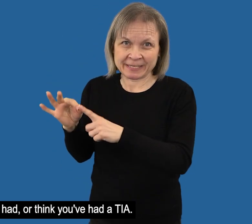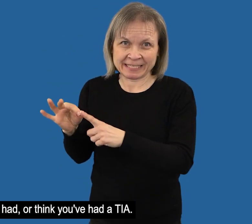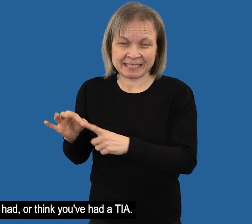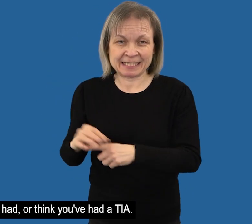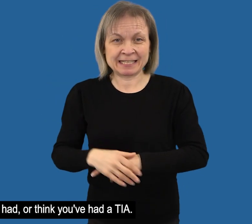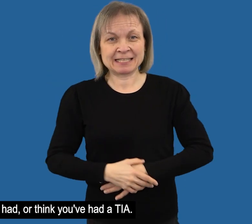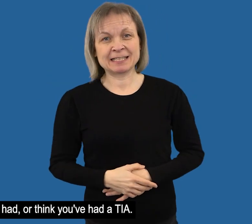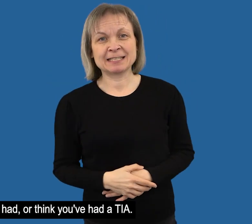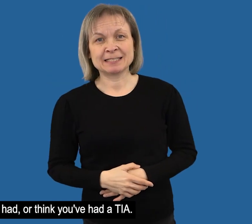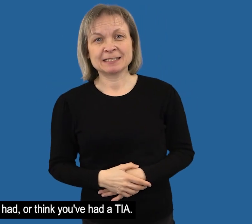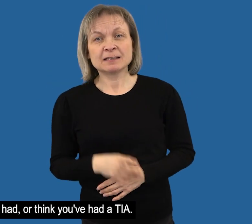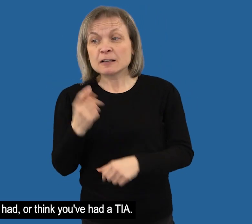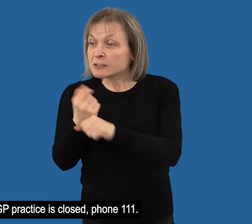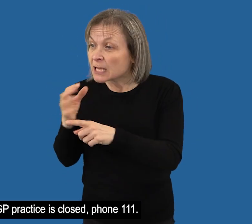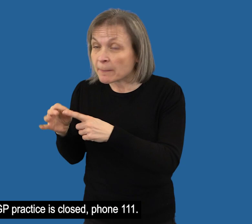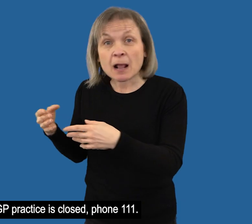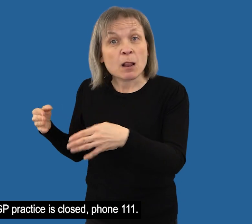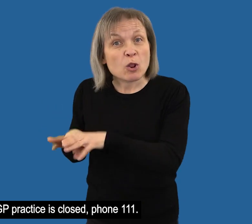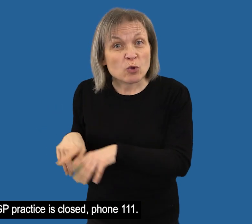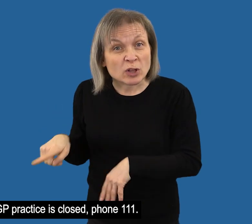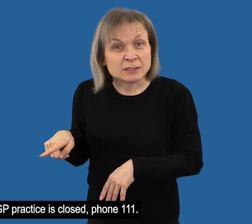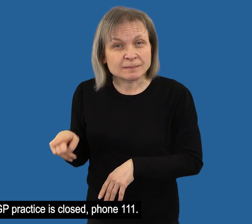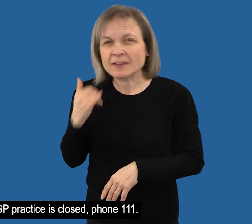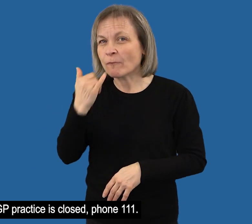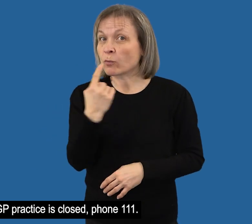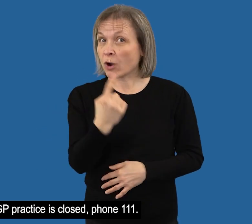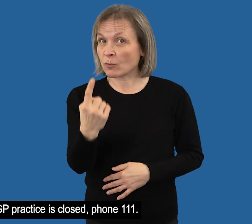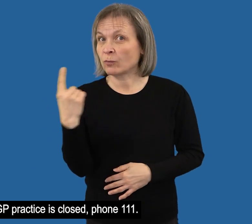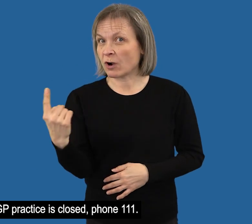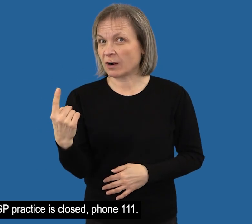If your GP practice is closed, phone 111.